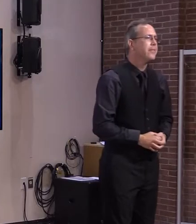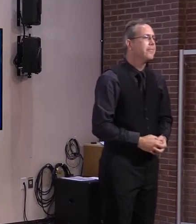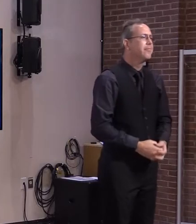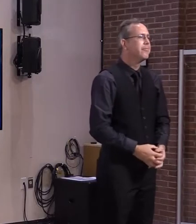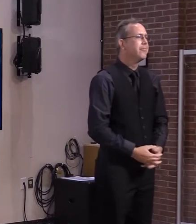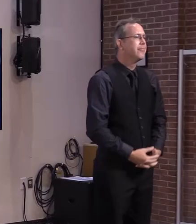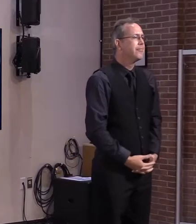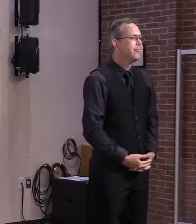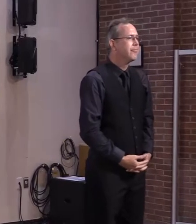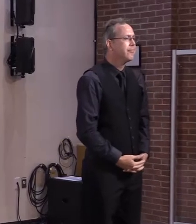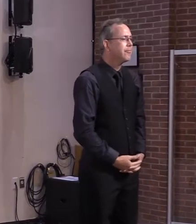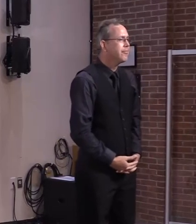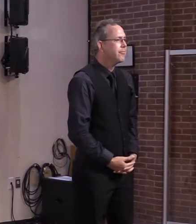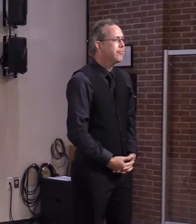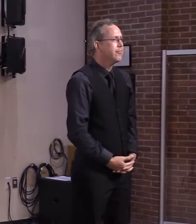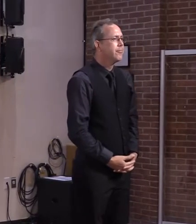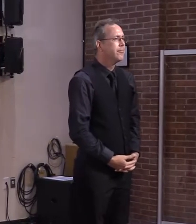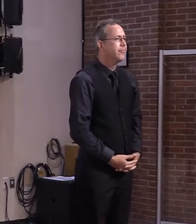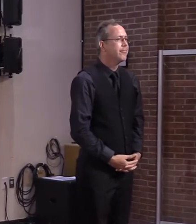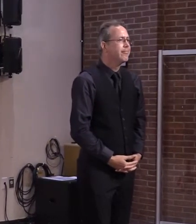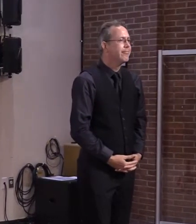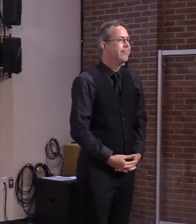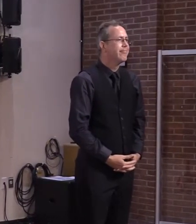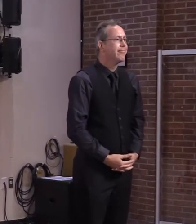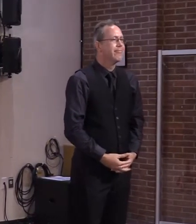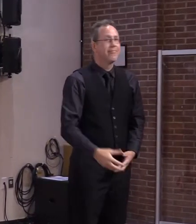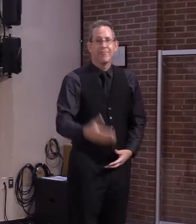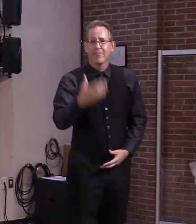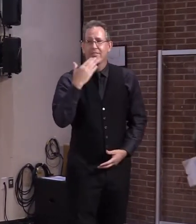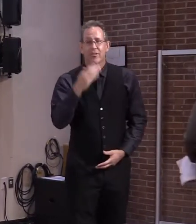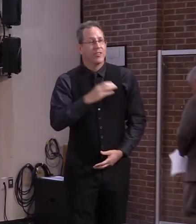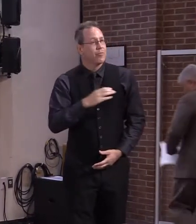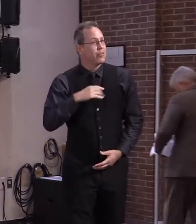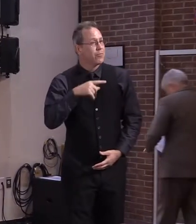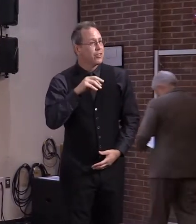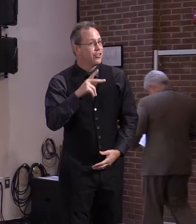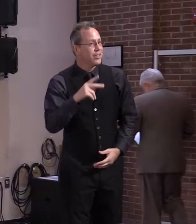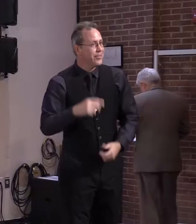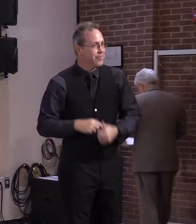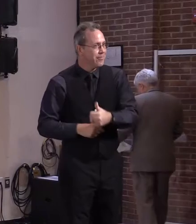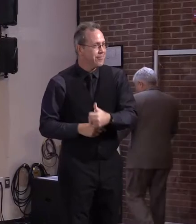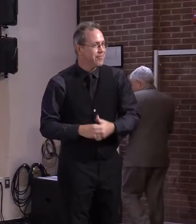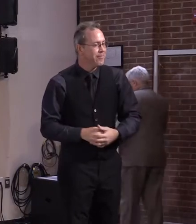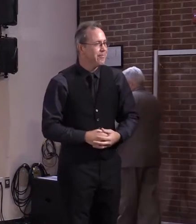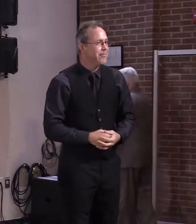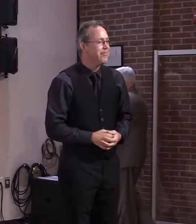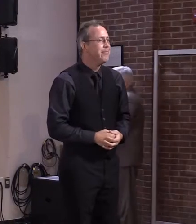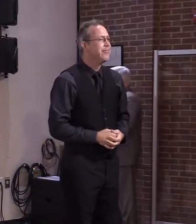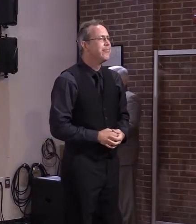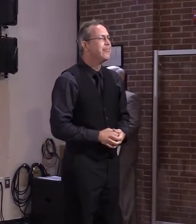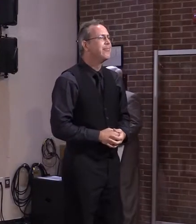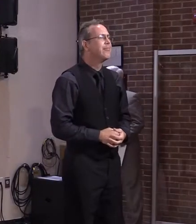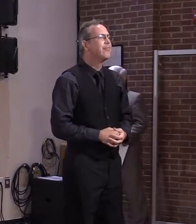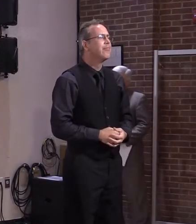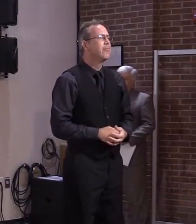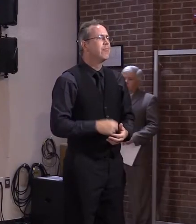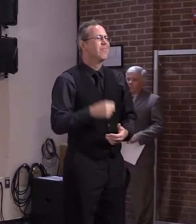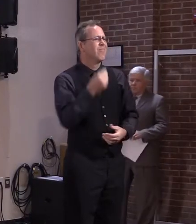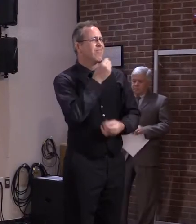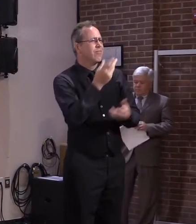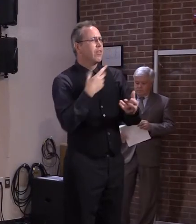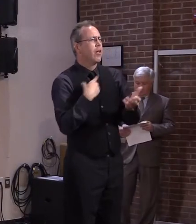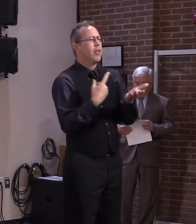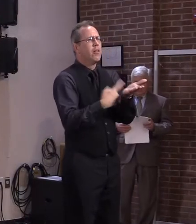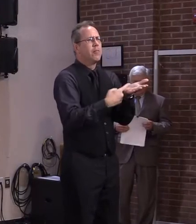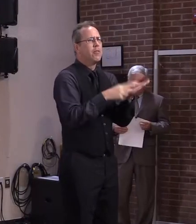Thank you, Commissioner Picek. Good afternoon. Our teams met this week to further review our contact